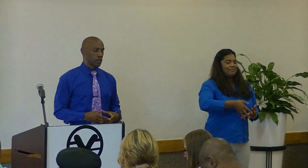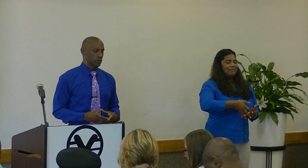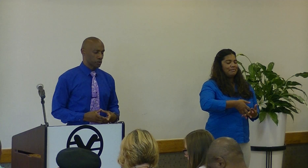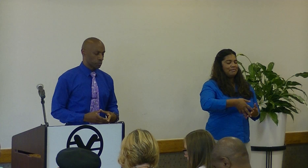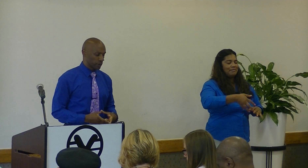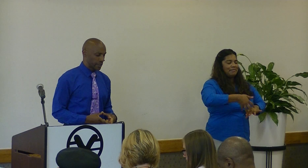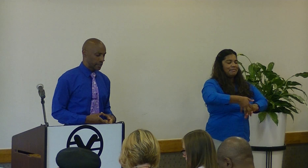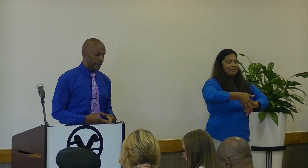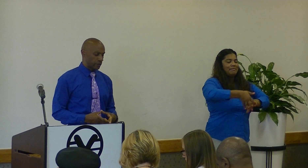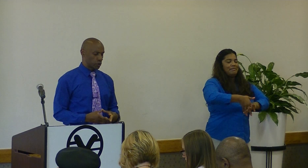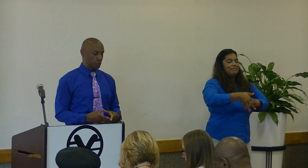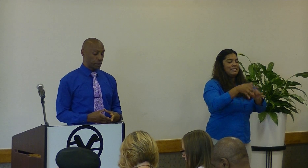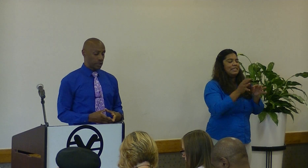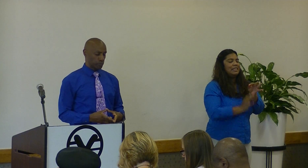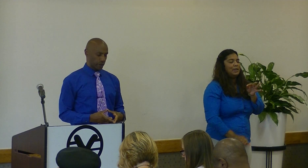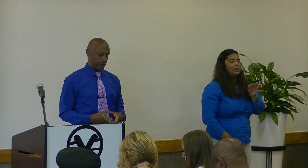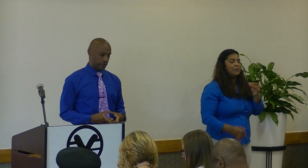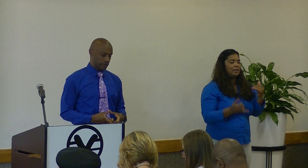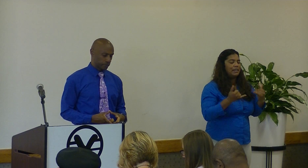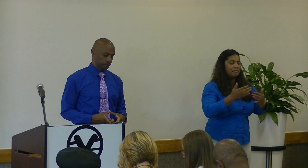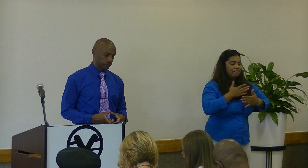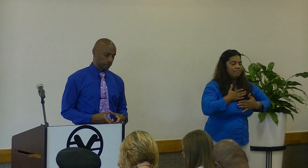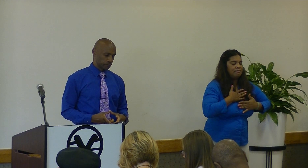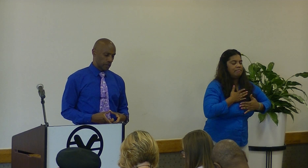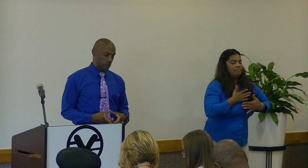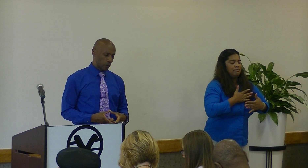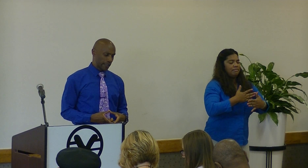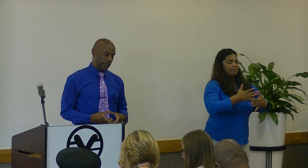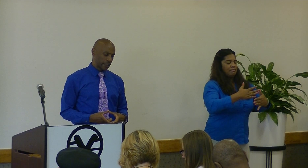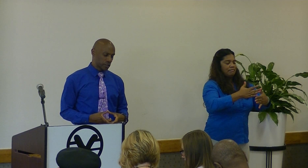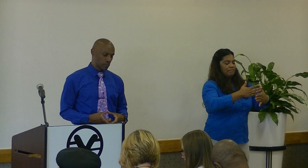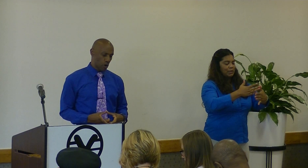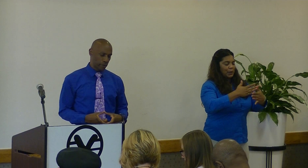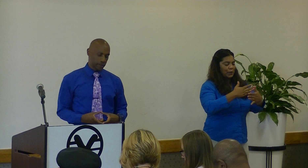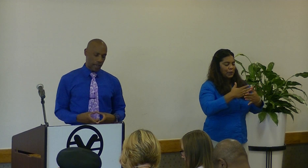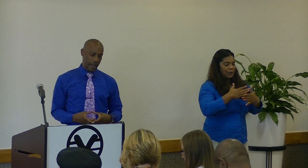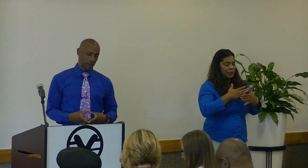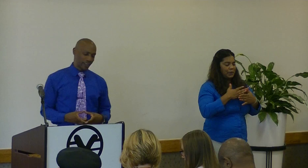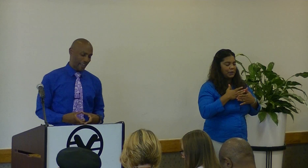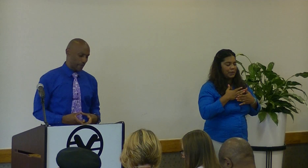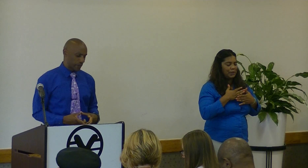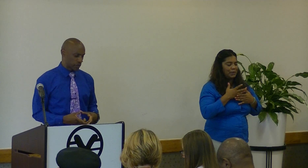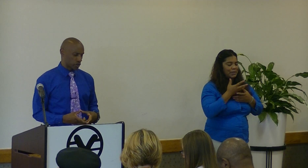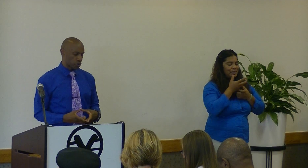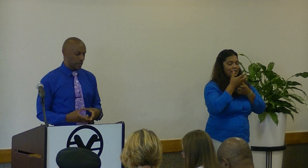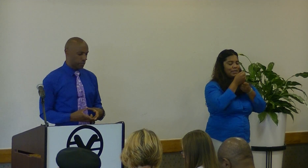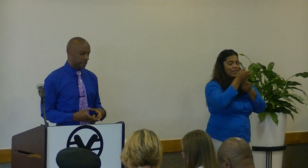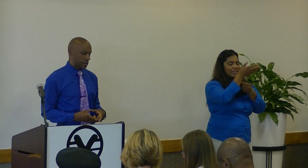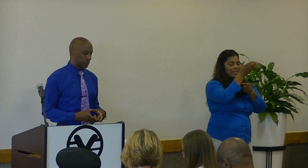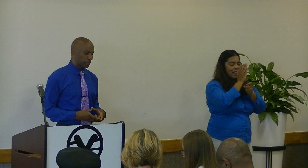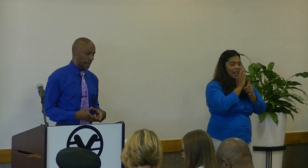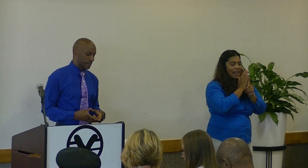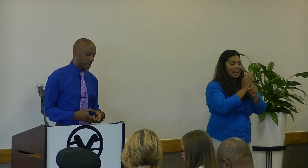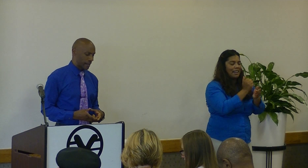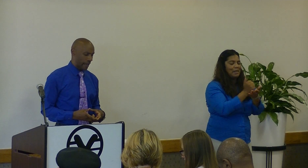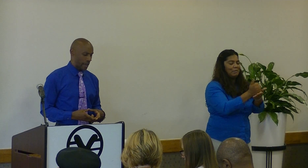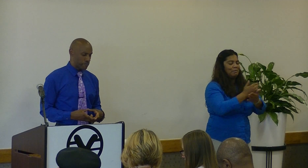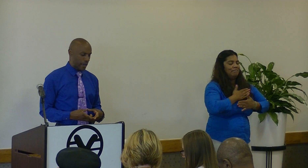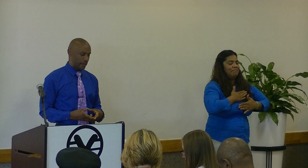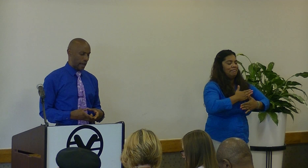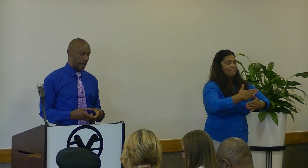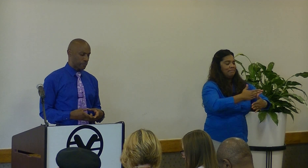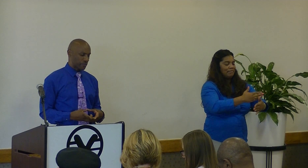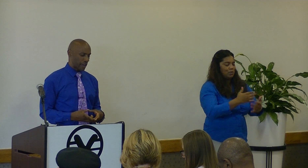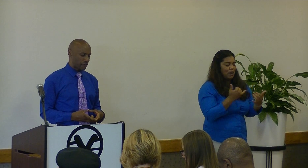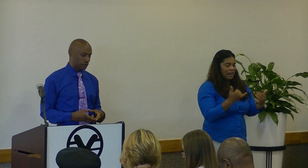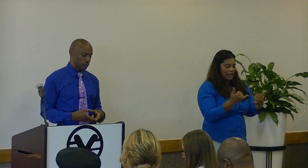allowing ourselves to breathe and to be breathed. Knowing that in this moment, I could end this treatment simply by saying,